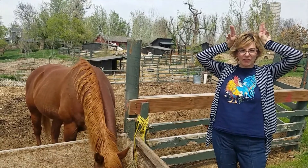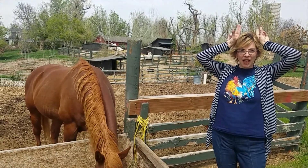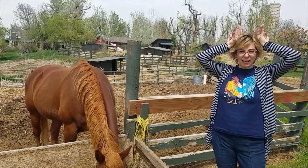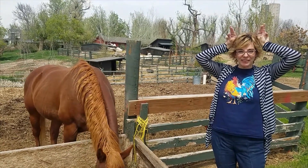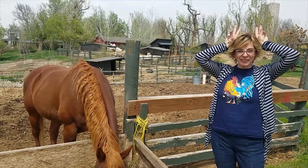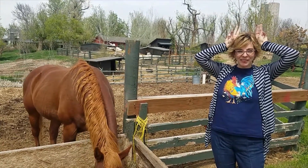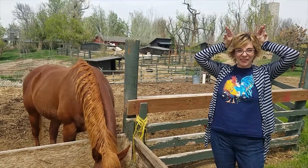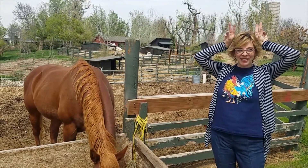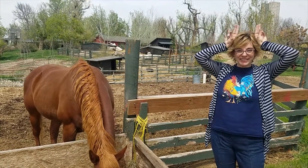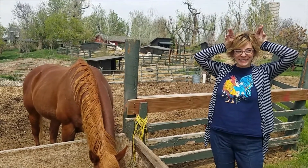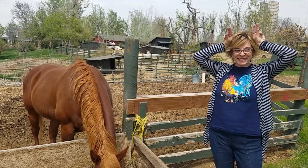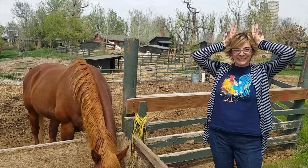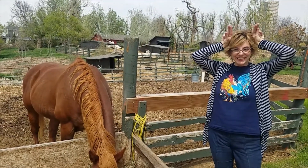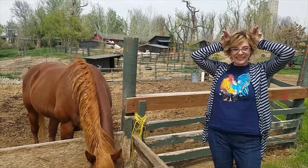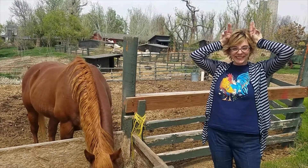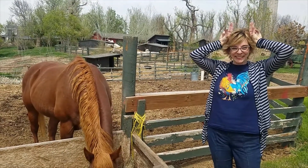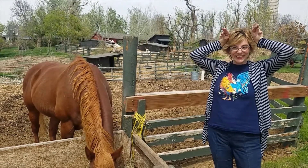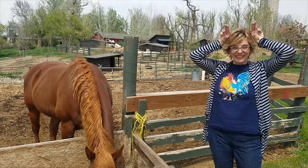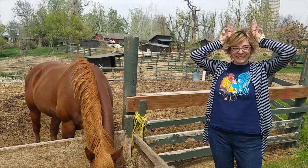flies. Horse.